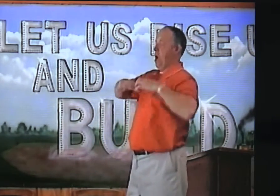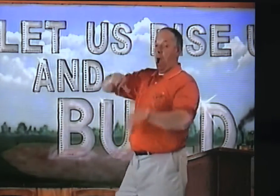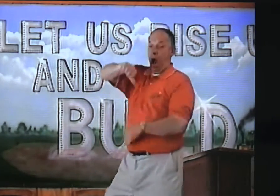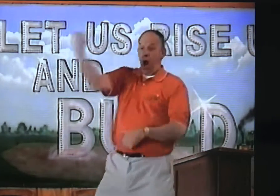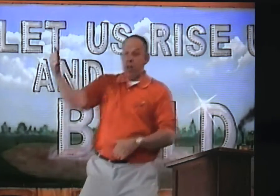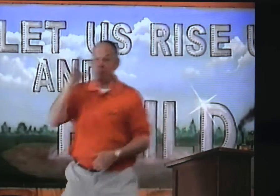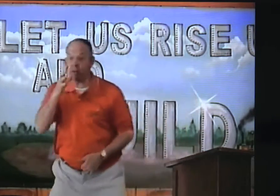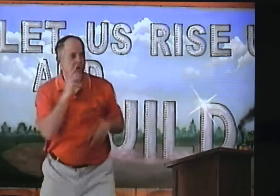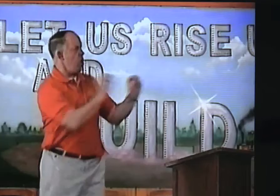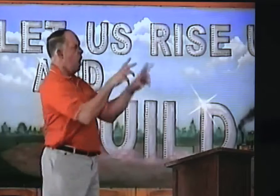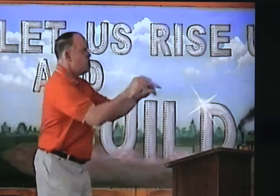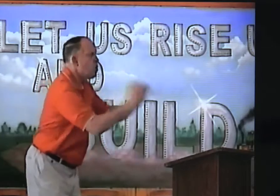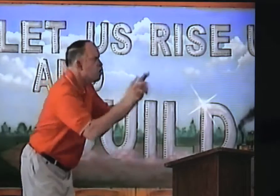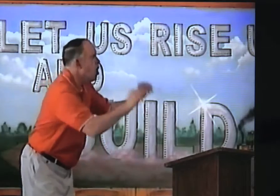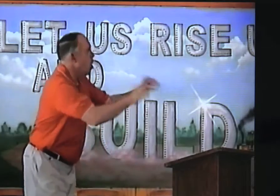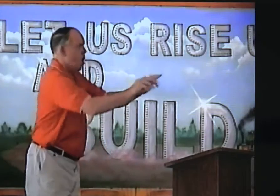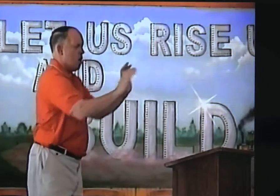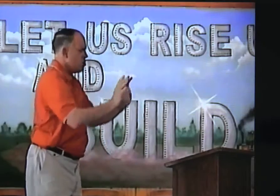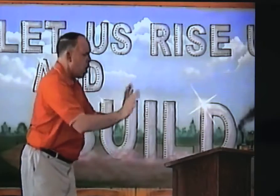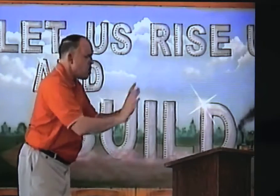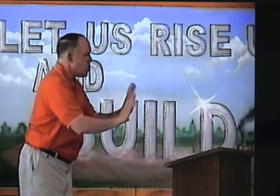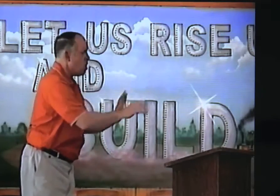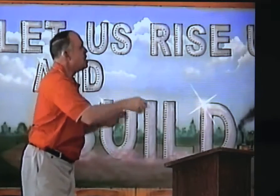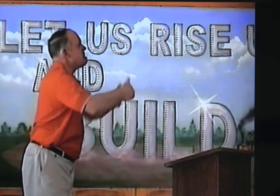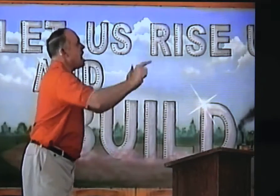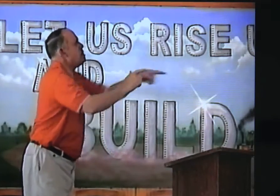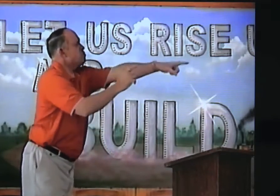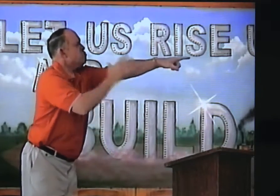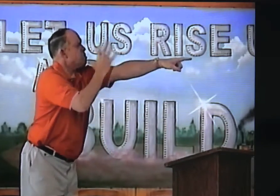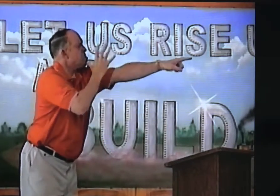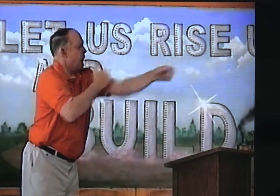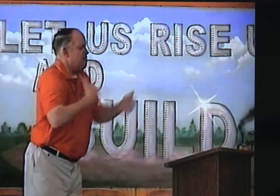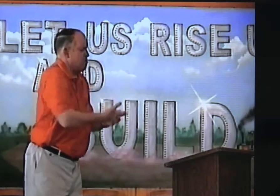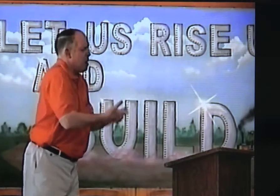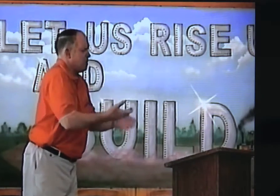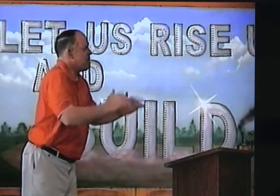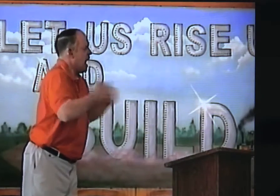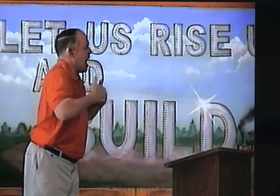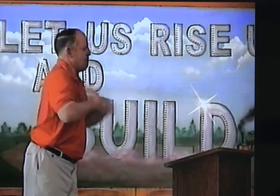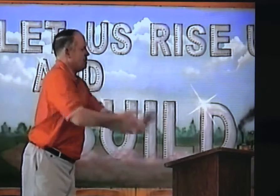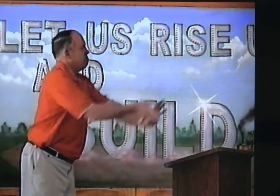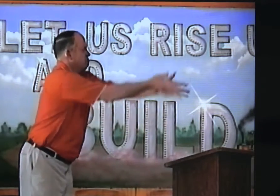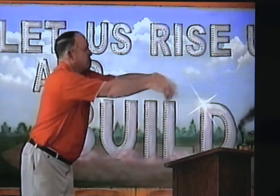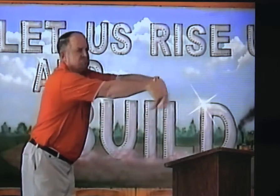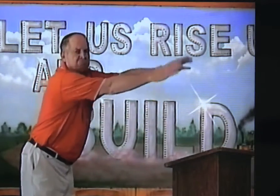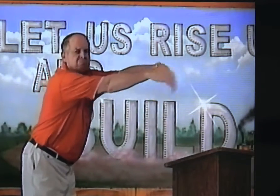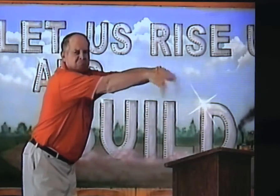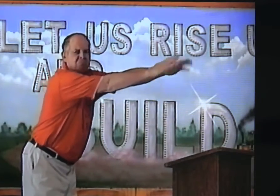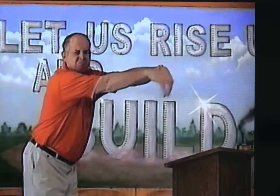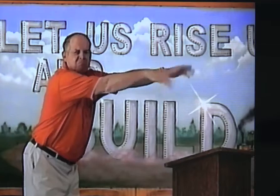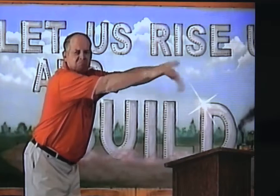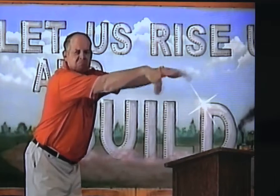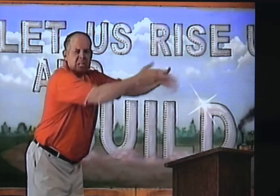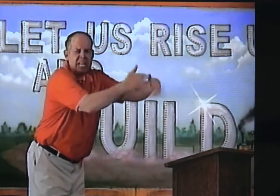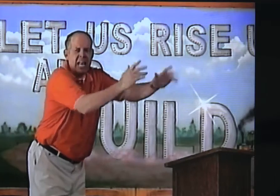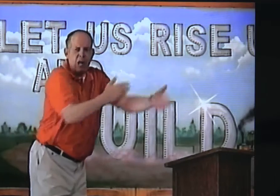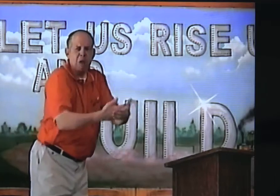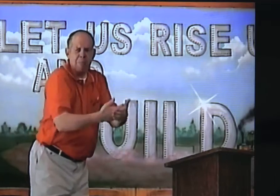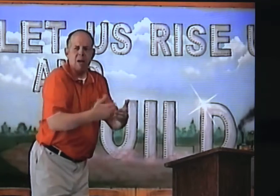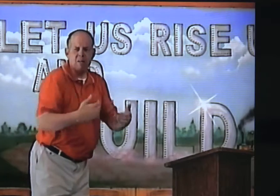That's fine. The real mother said, no, no, no, no, no, don't kill my baby. Let the other lady have my baby. But don't